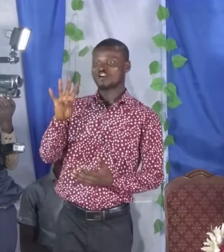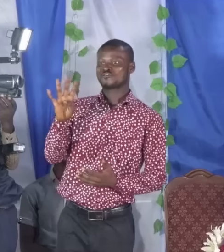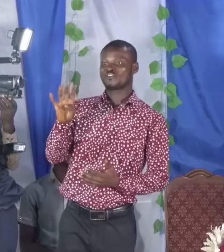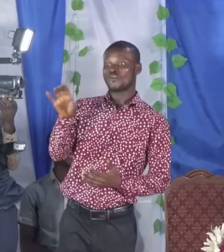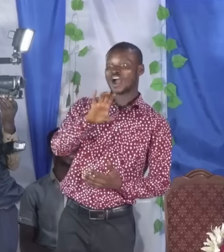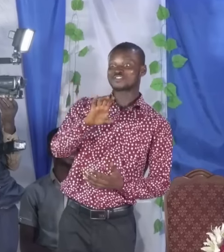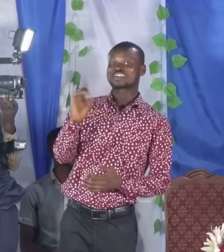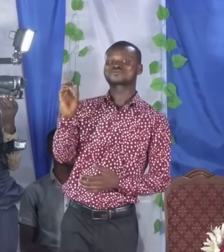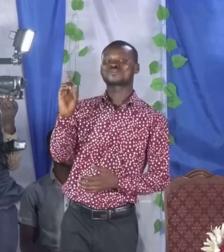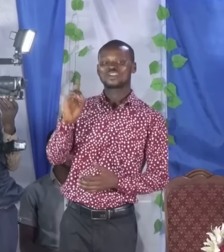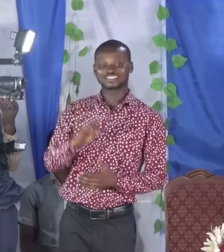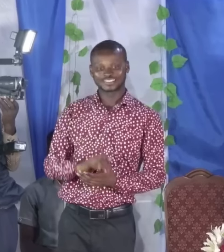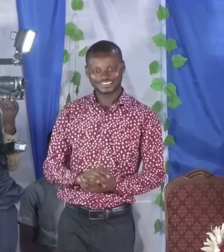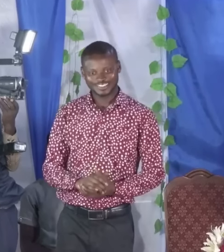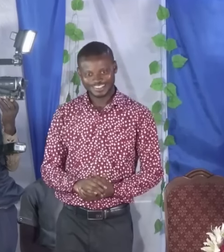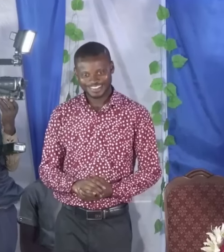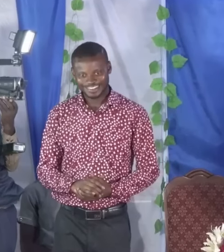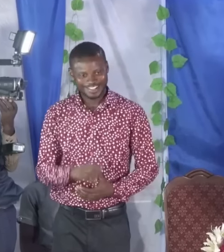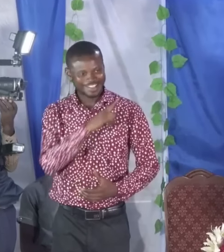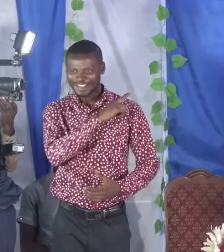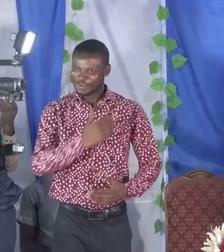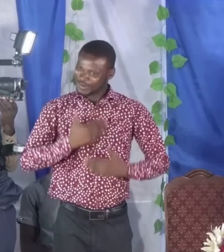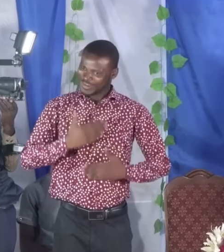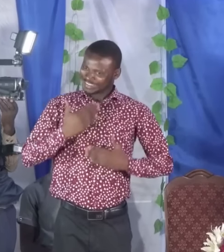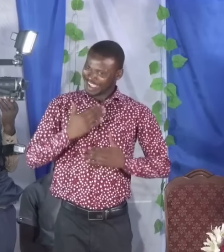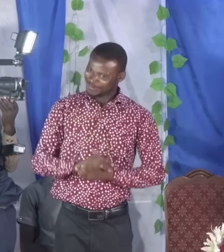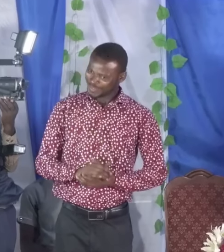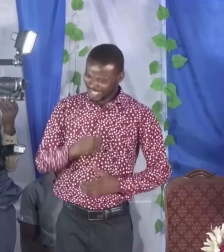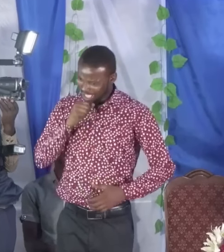Abu Shafo, Kofi Basa Basa o.